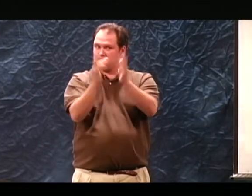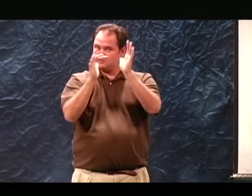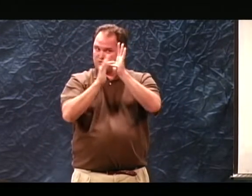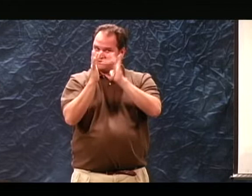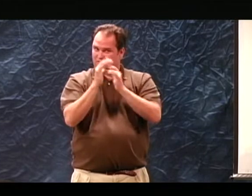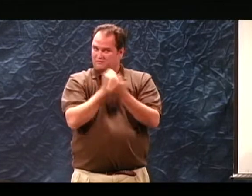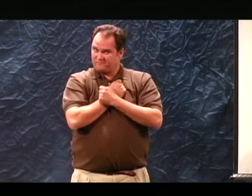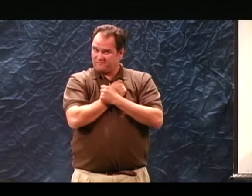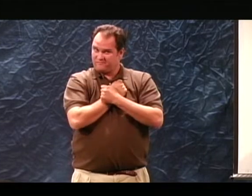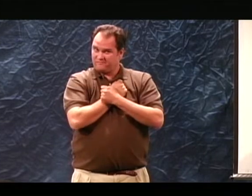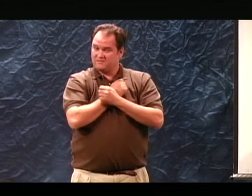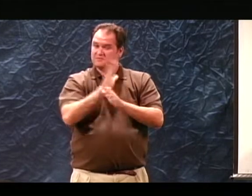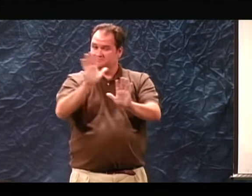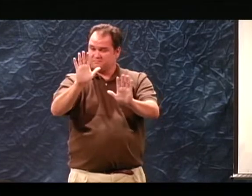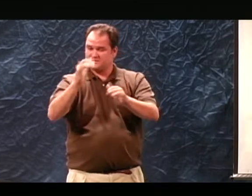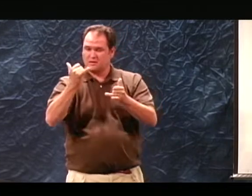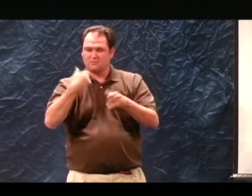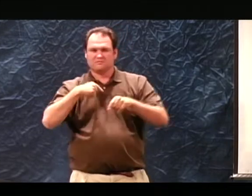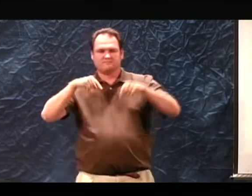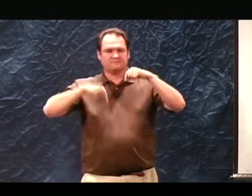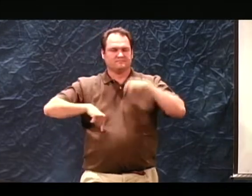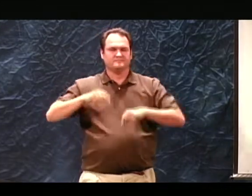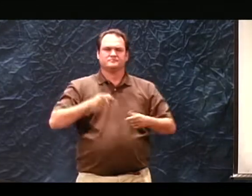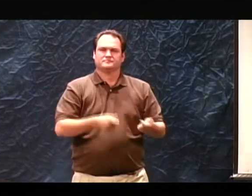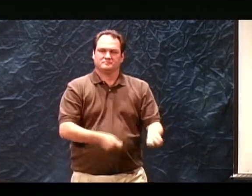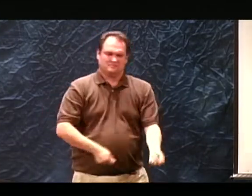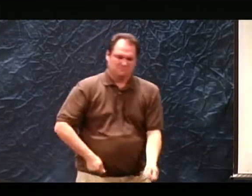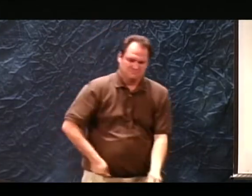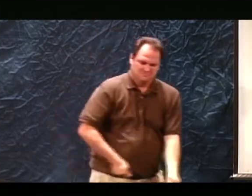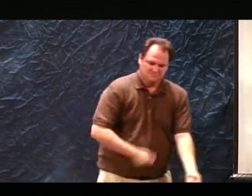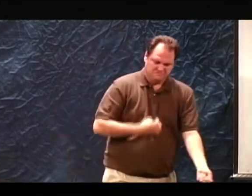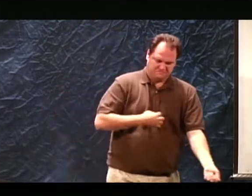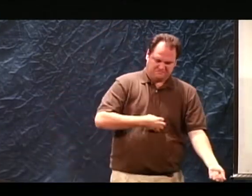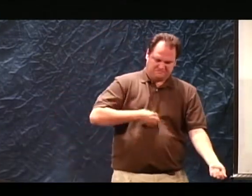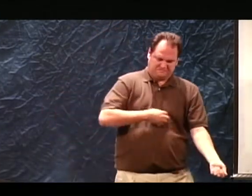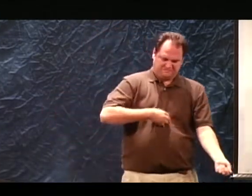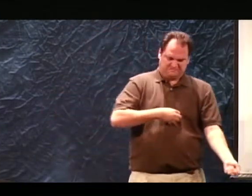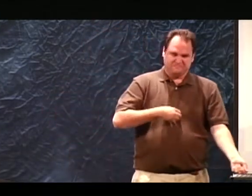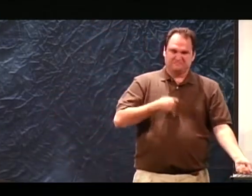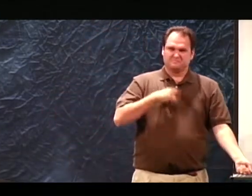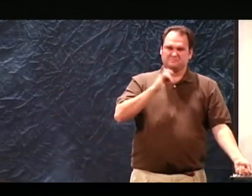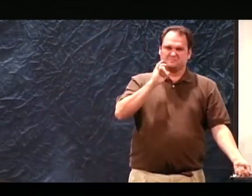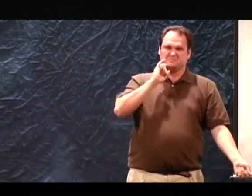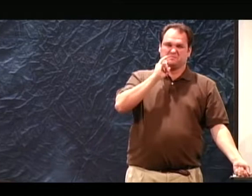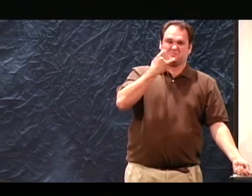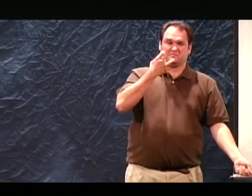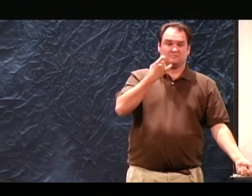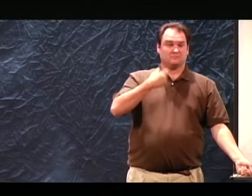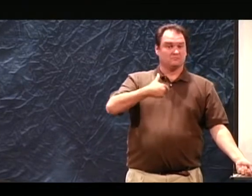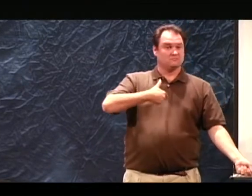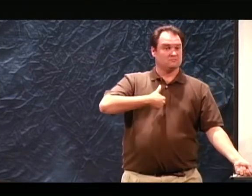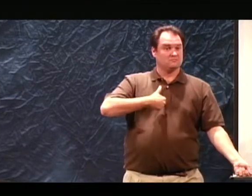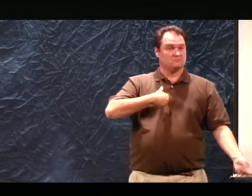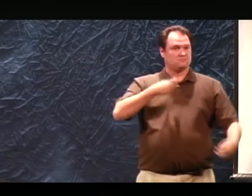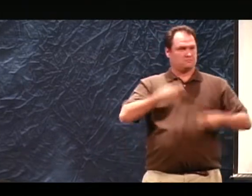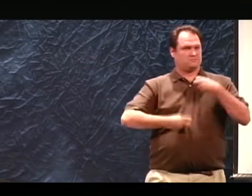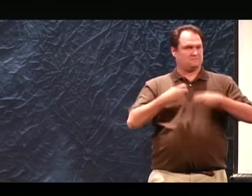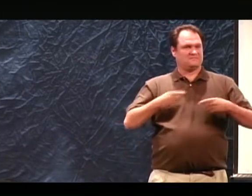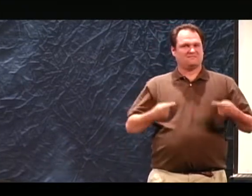christ loves the body let me go back to this janitor who is in the envious of